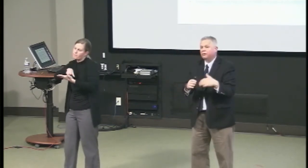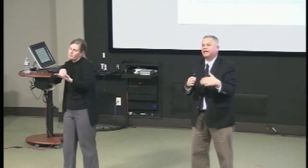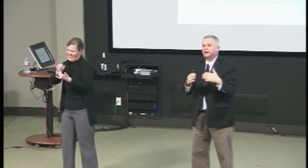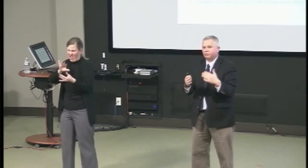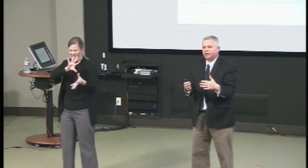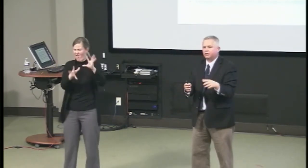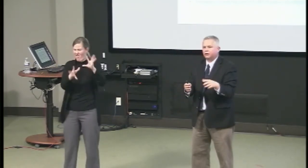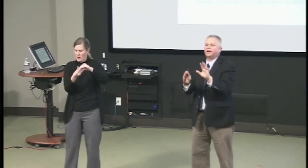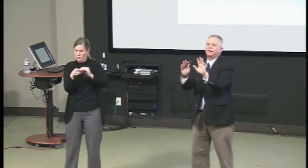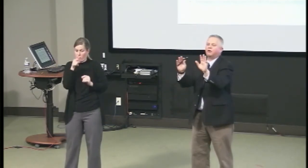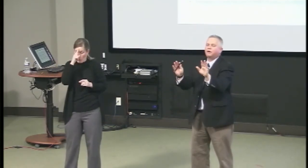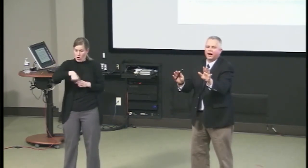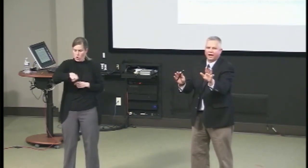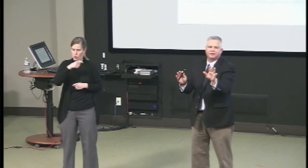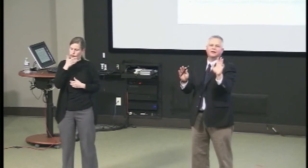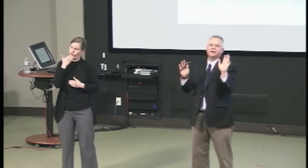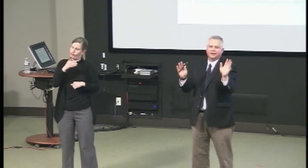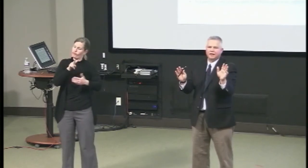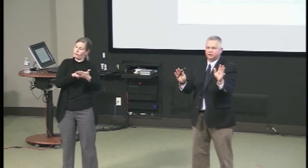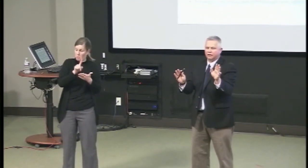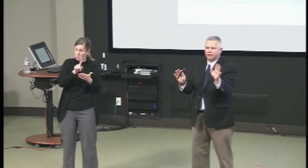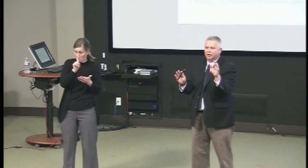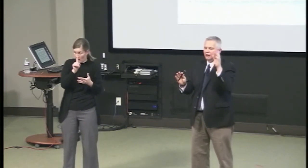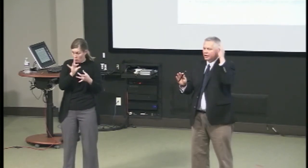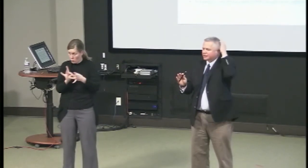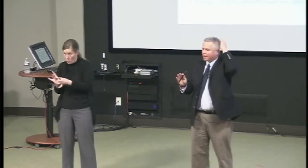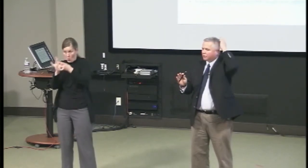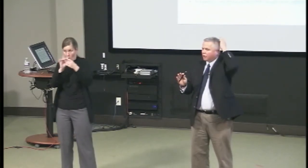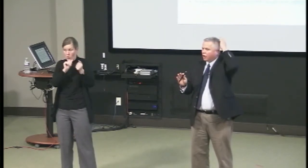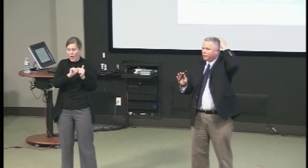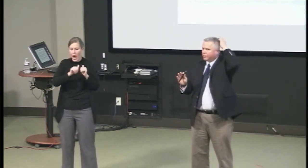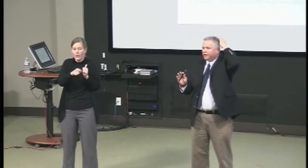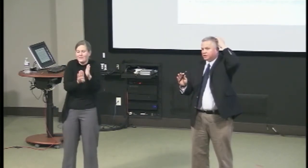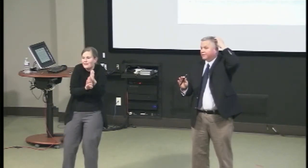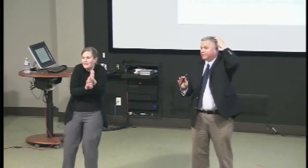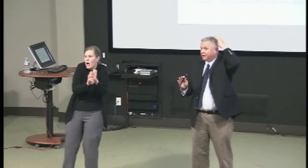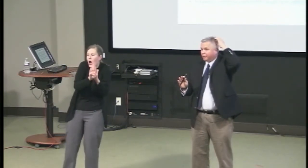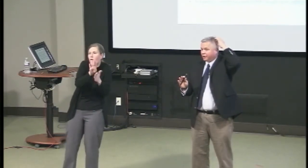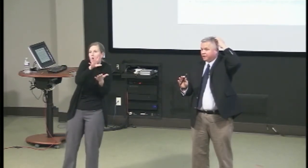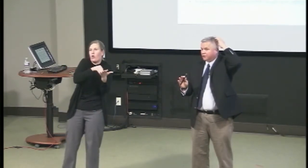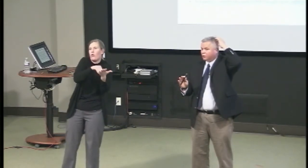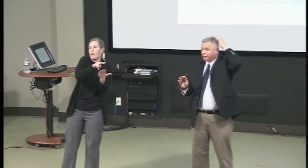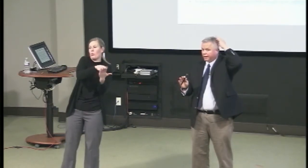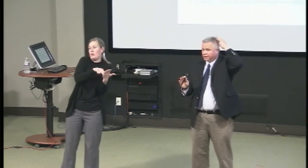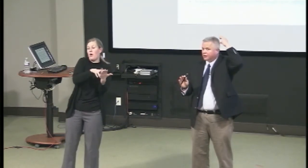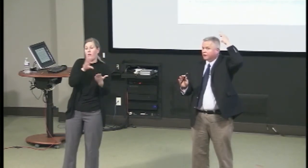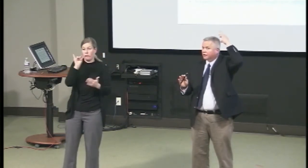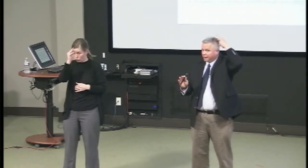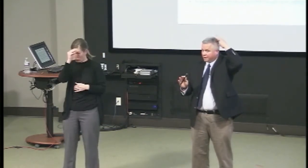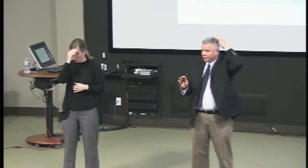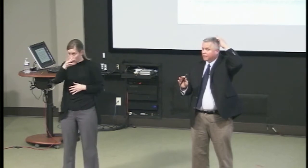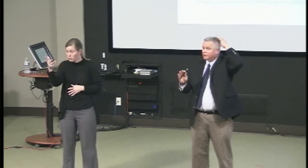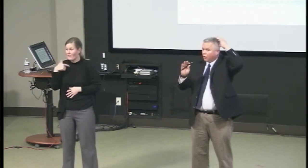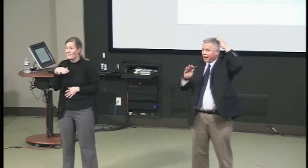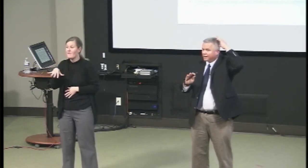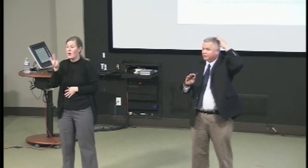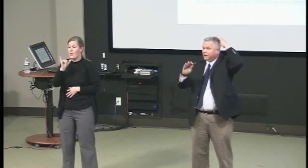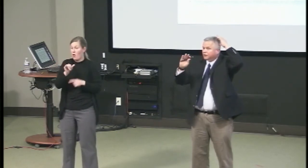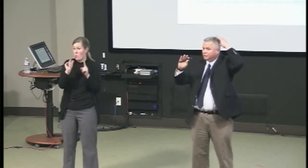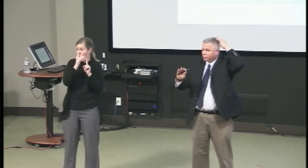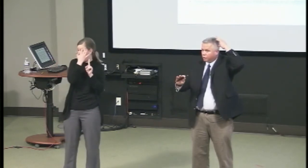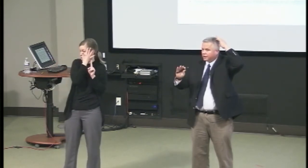this beginning reading circuit. And what we find, in a nutshell, is that along with the expected areas in cortex, like